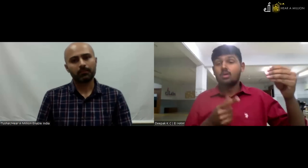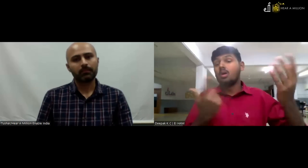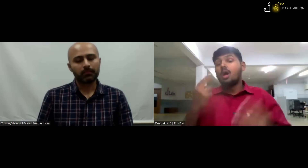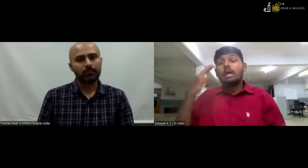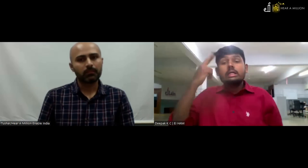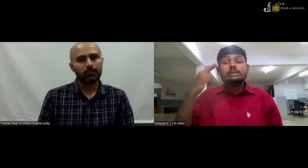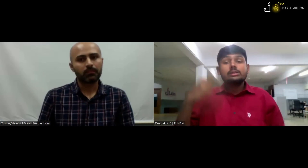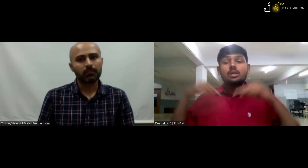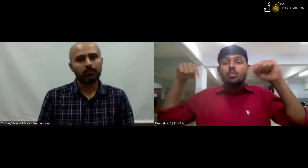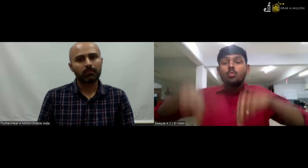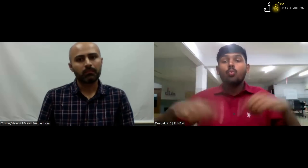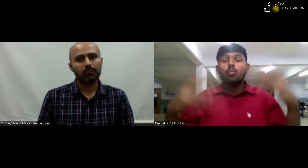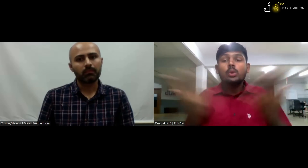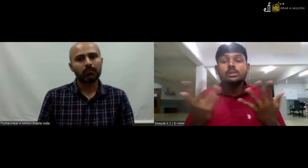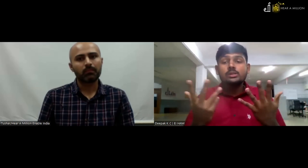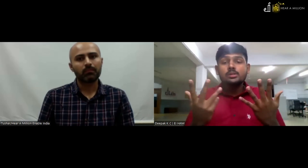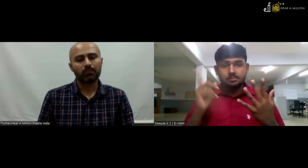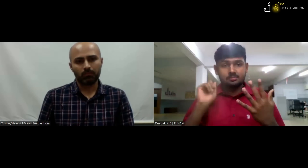Do you have